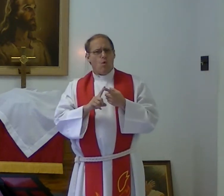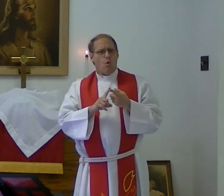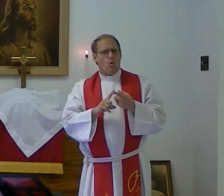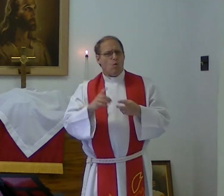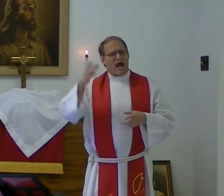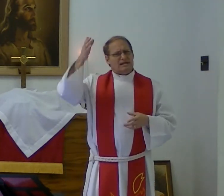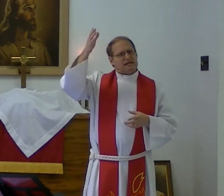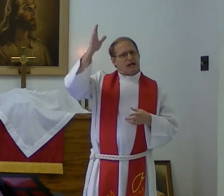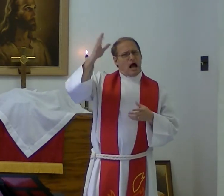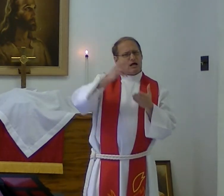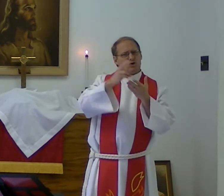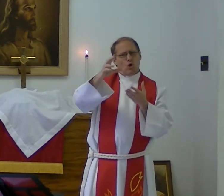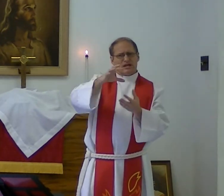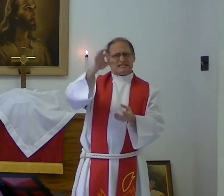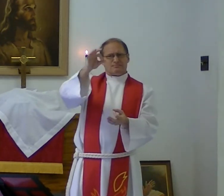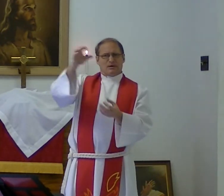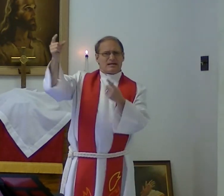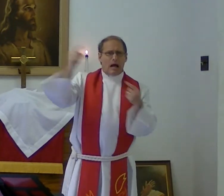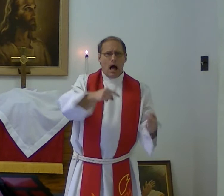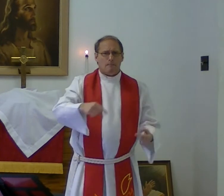When did God's Holy Spirit come?